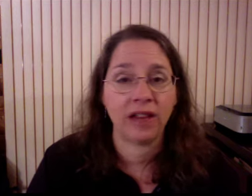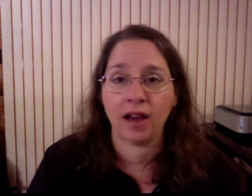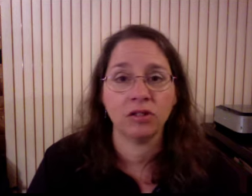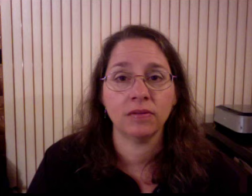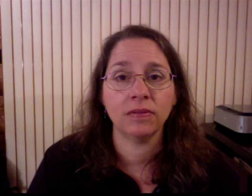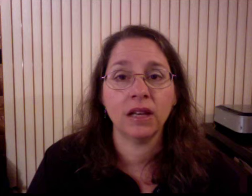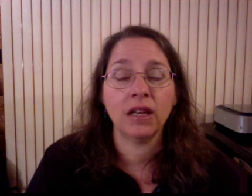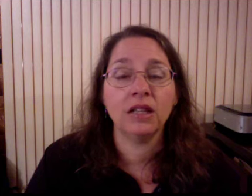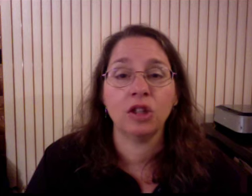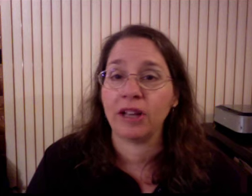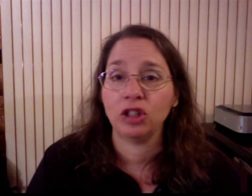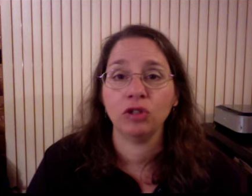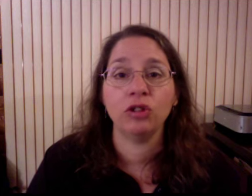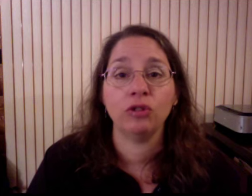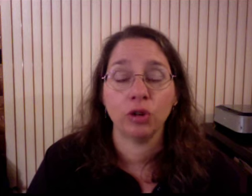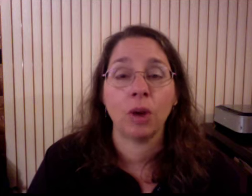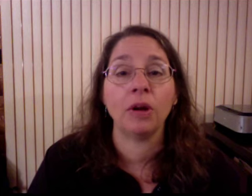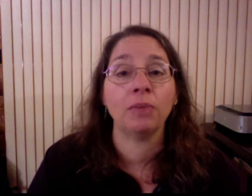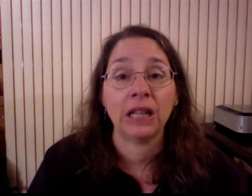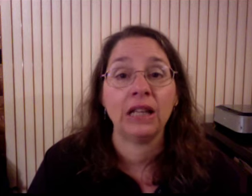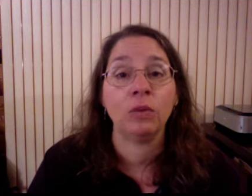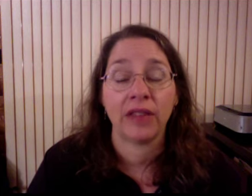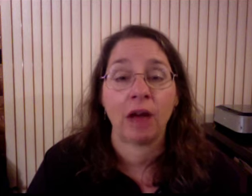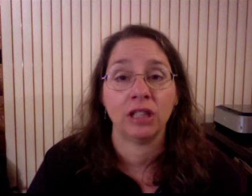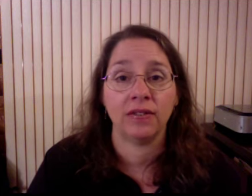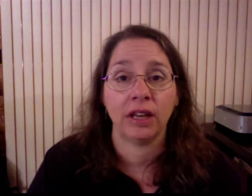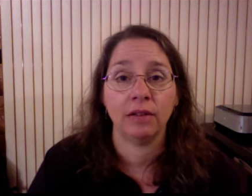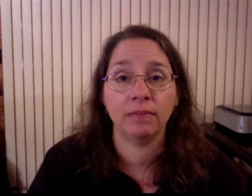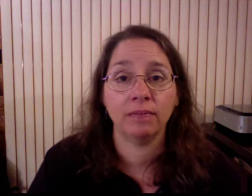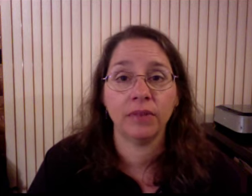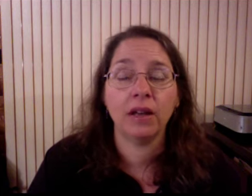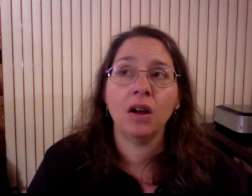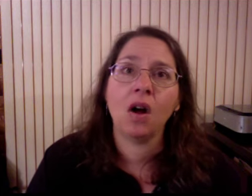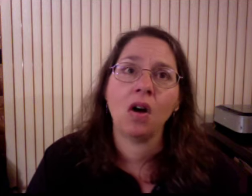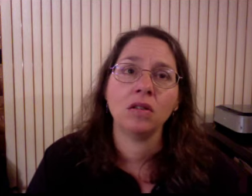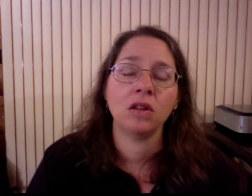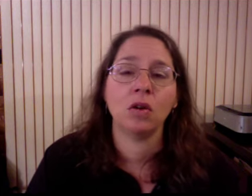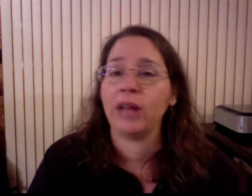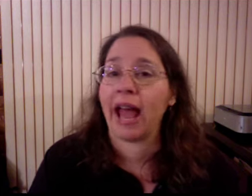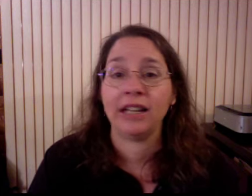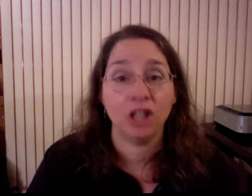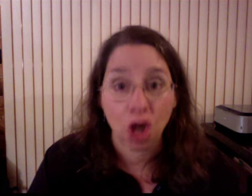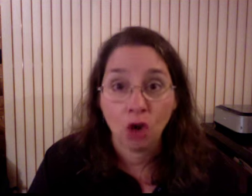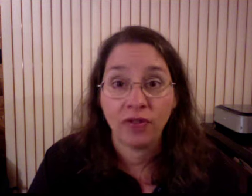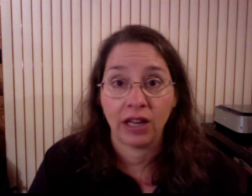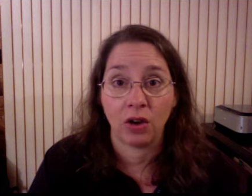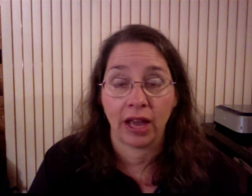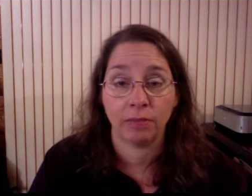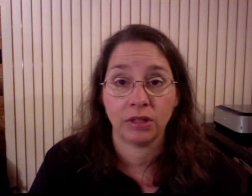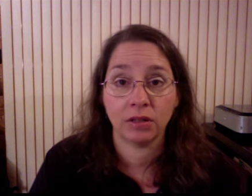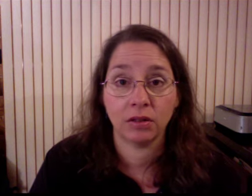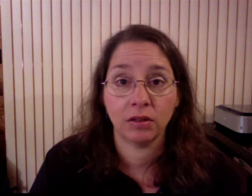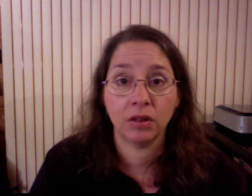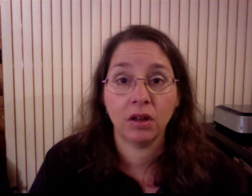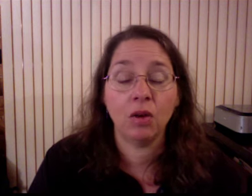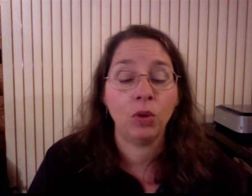house. So my children grew up completely without TV. Also, we had no video games. We did